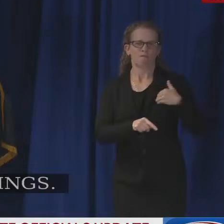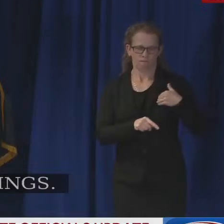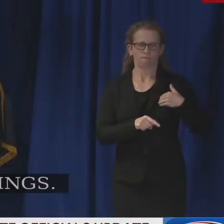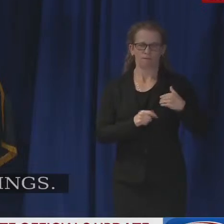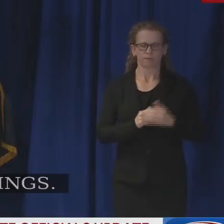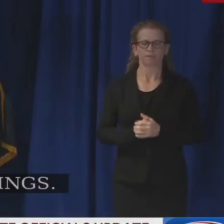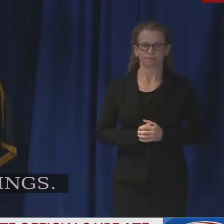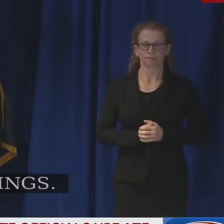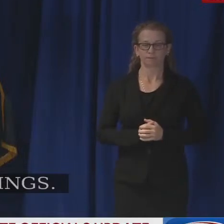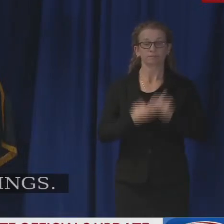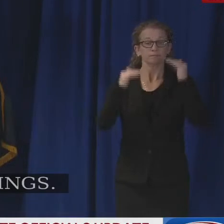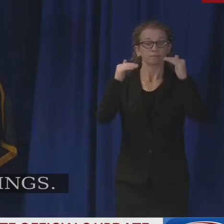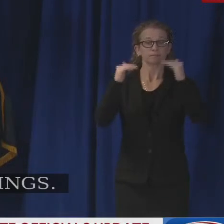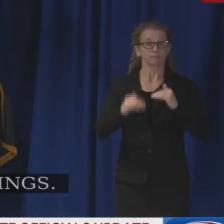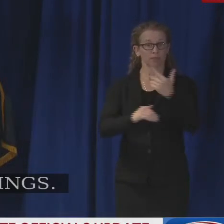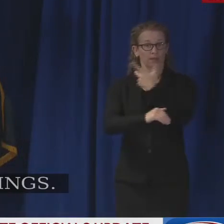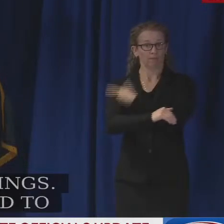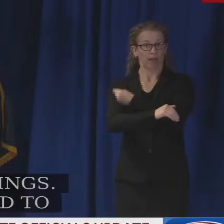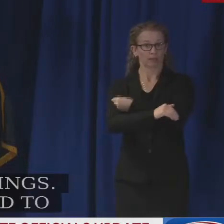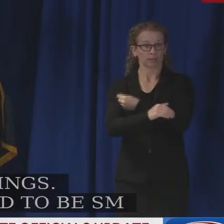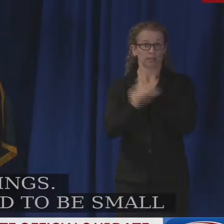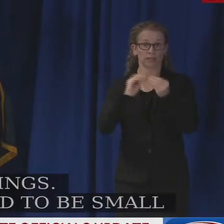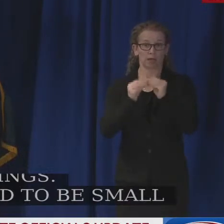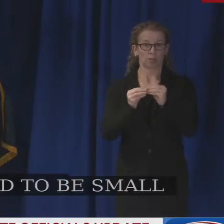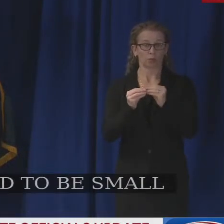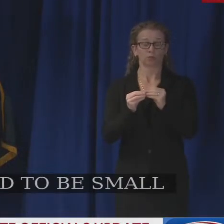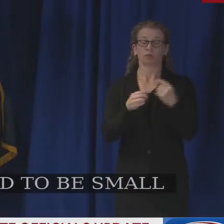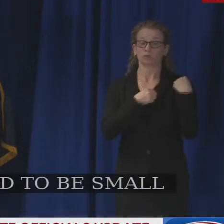of our vaccine update today, we have administered